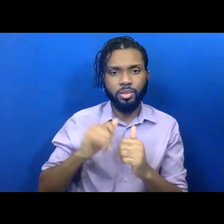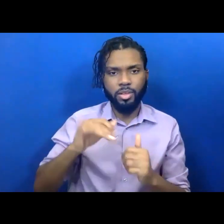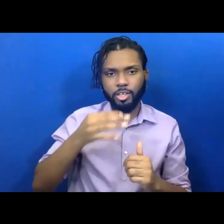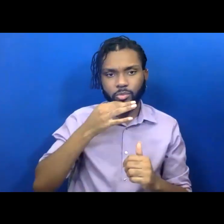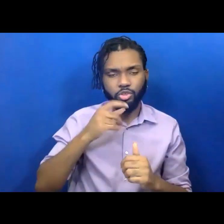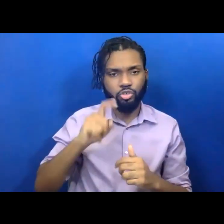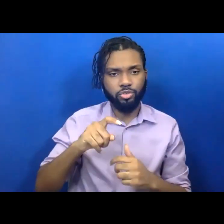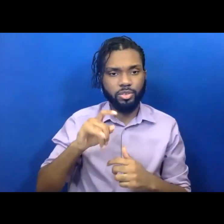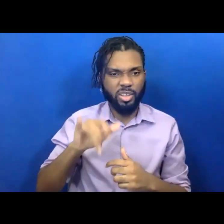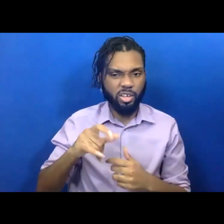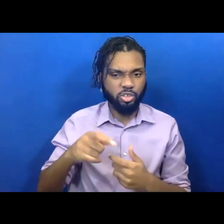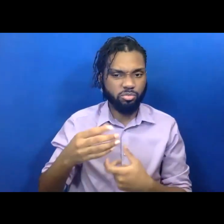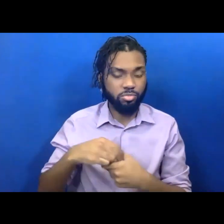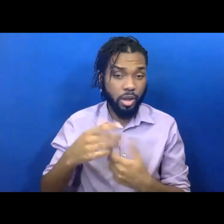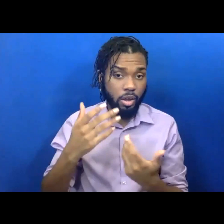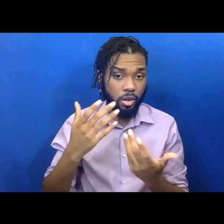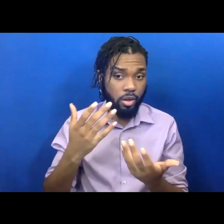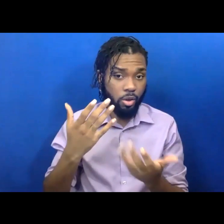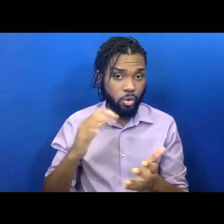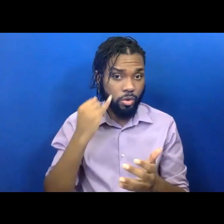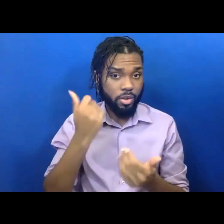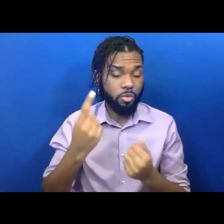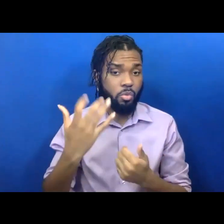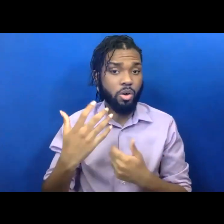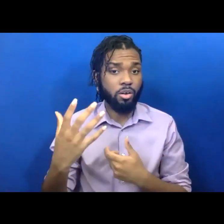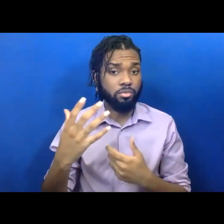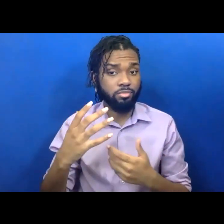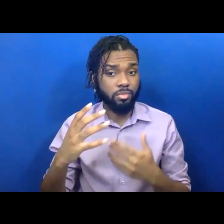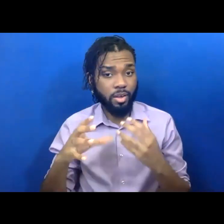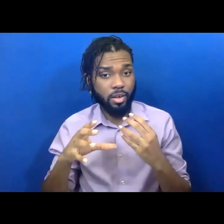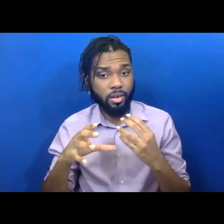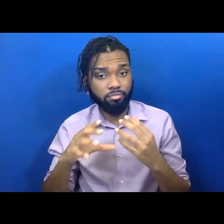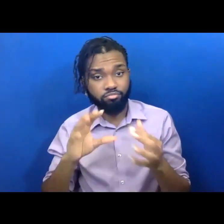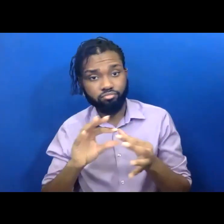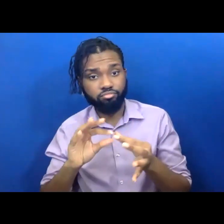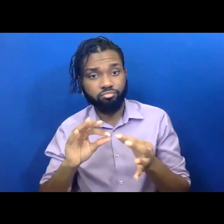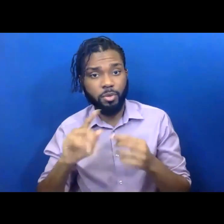or say anything, but I just wanted to make sure that we had that as part of the discourse.